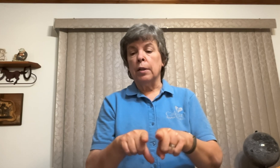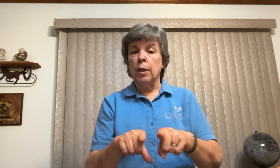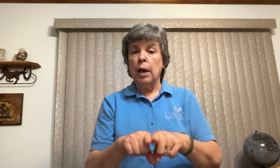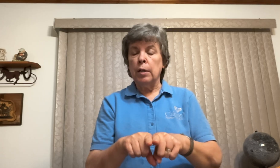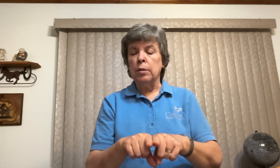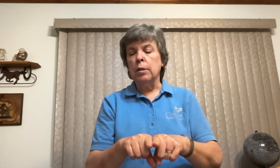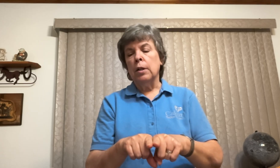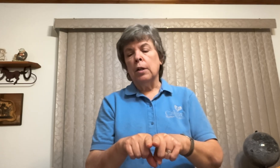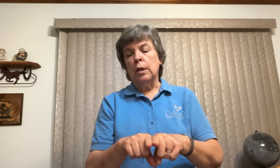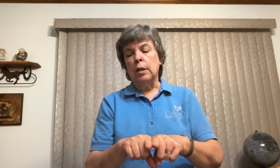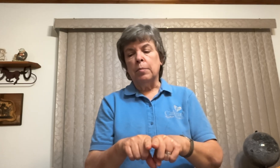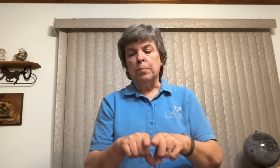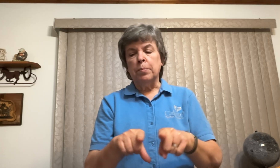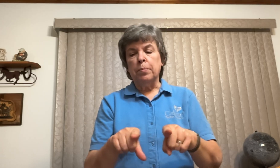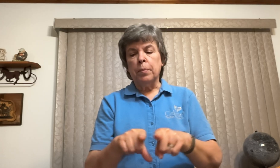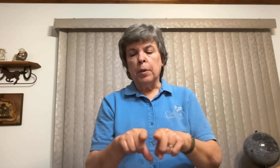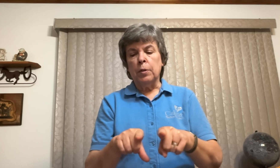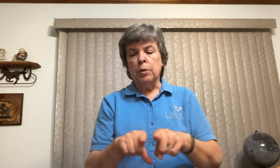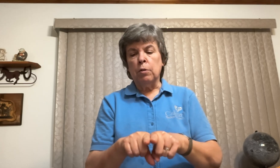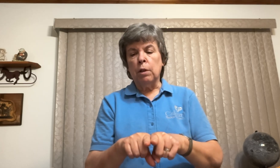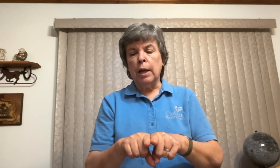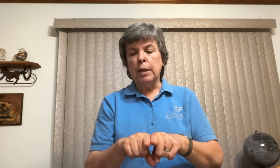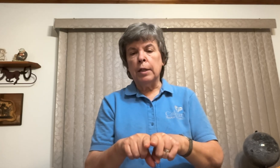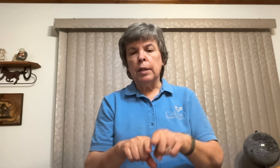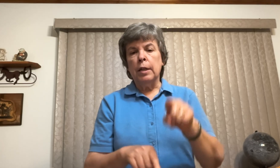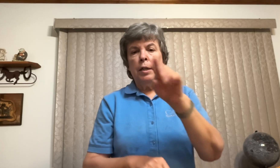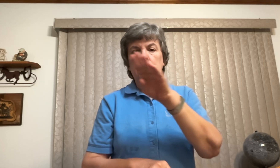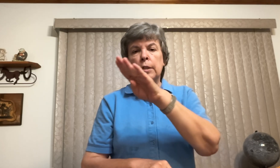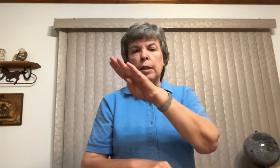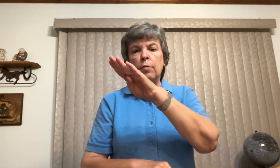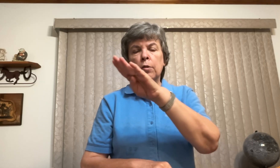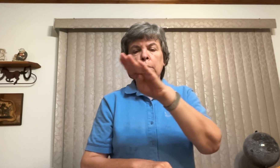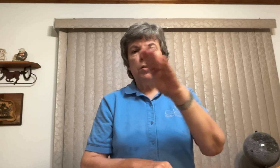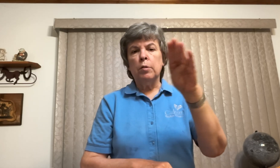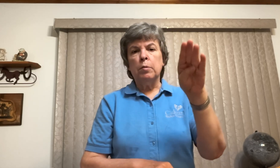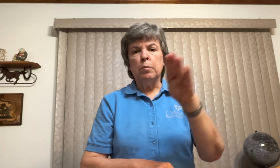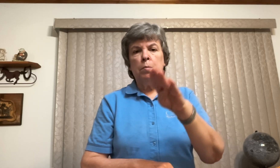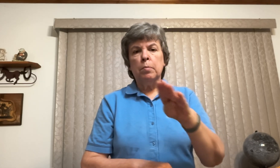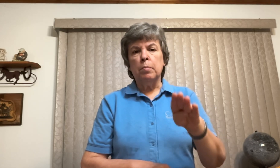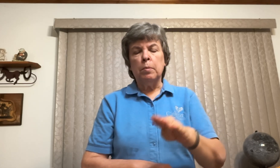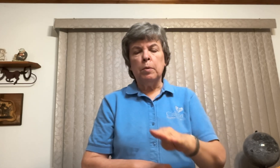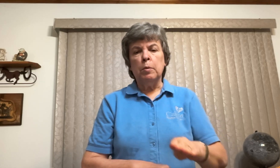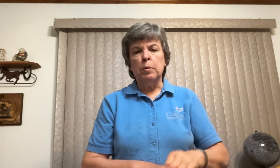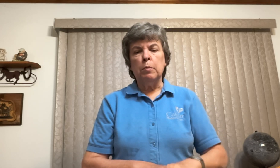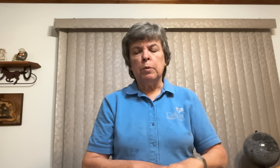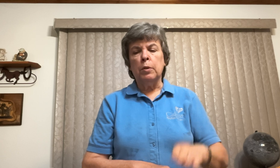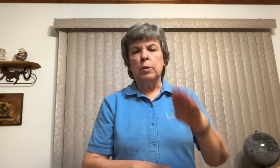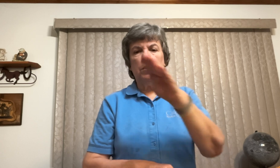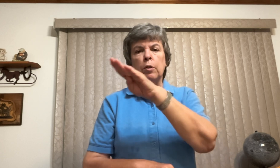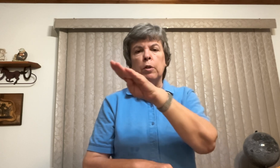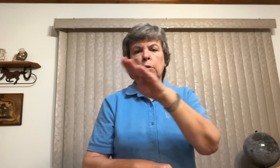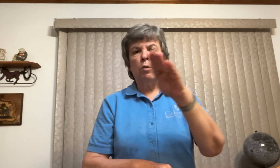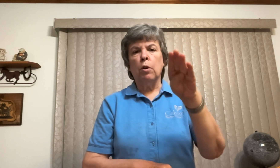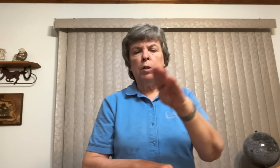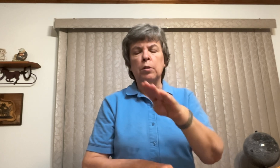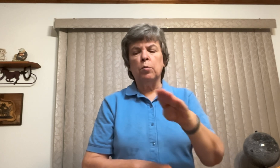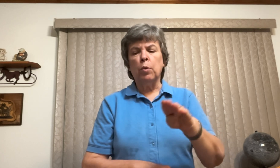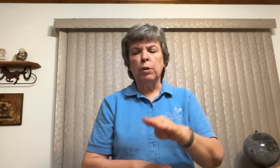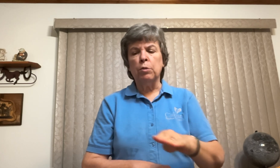that. So like, never. This, you go across and wiggle